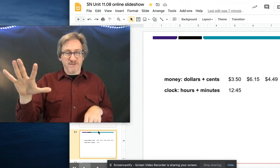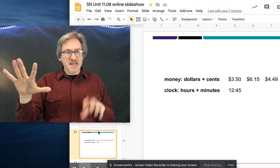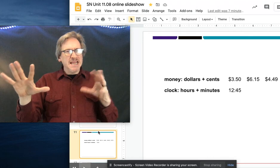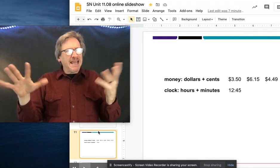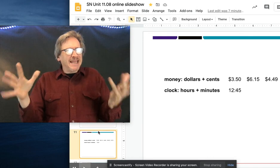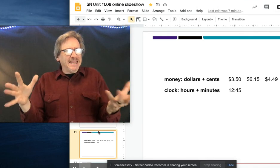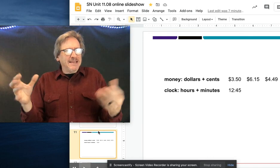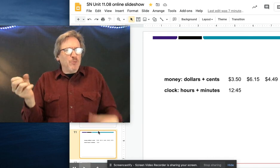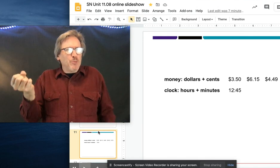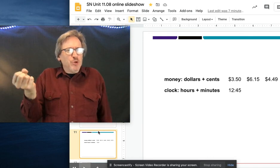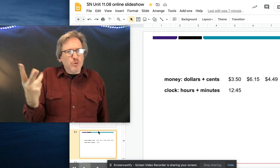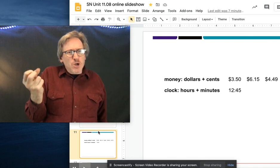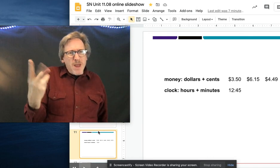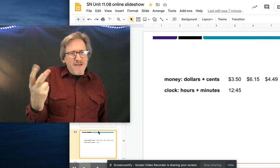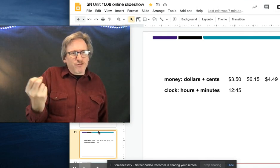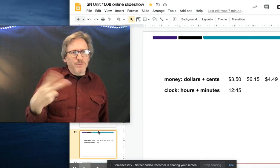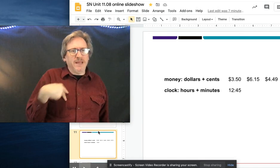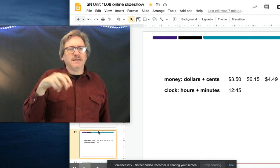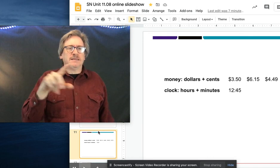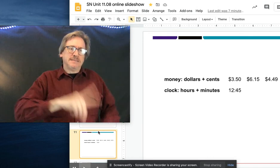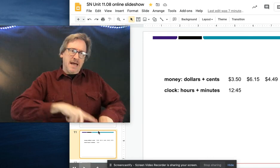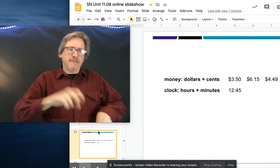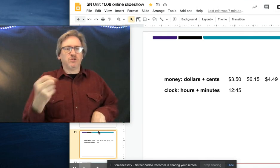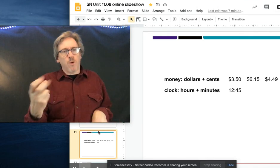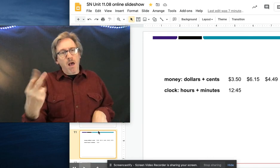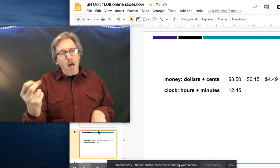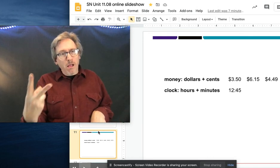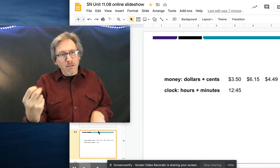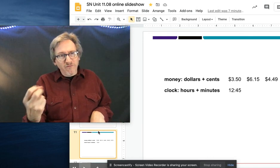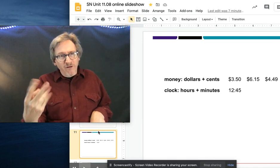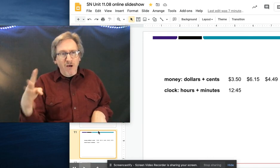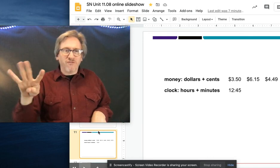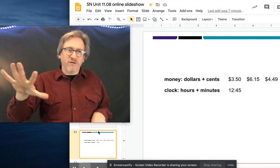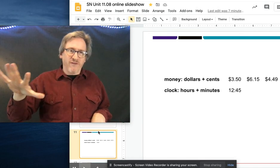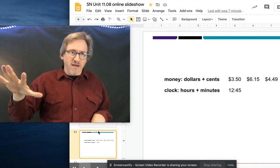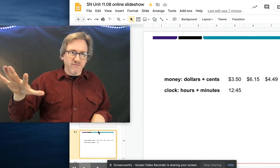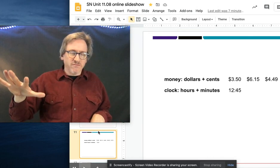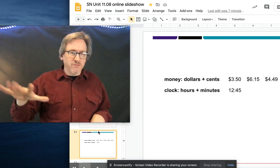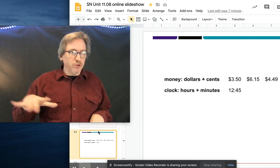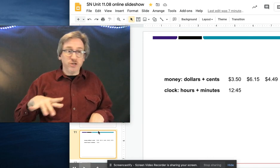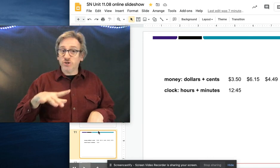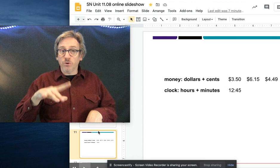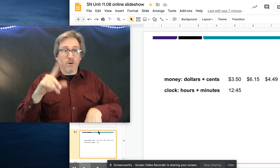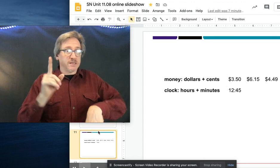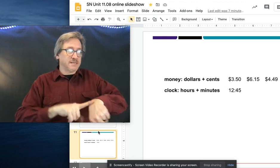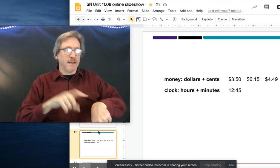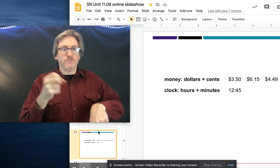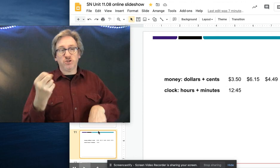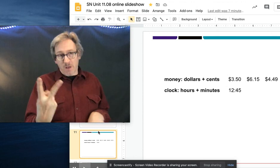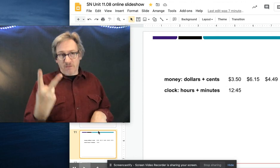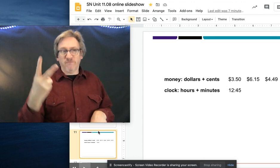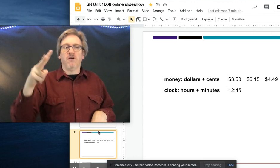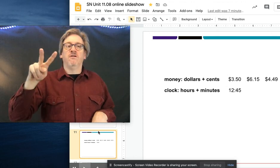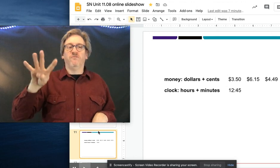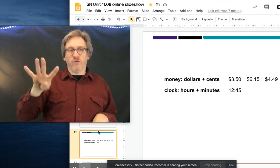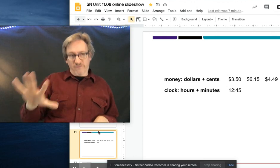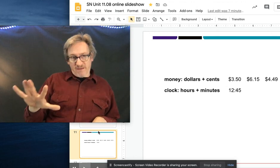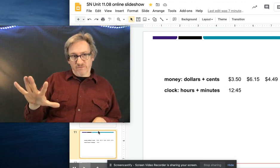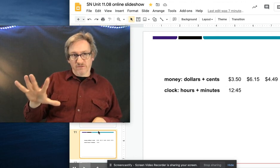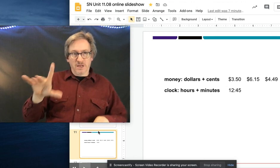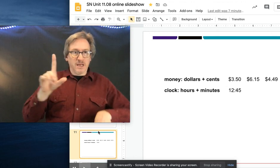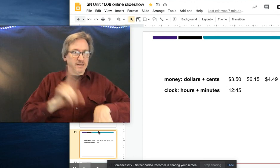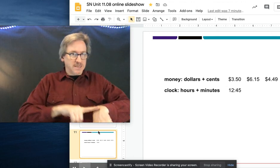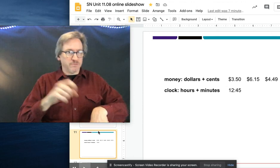12:45. You don't have to repeat time 12:45. You can just do it once, time